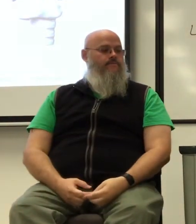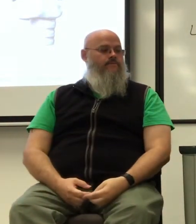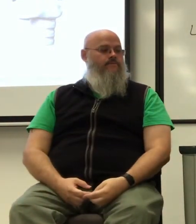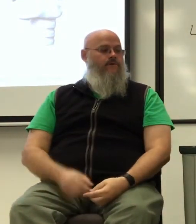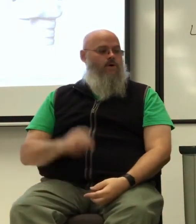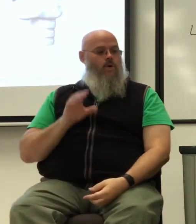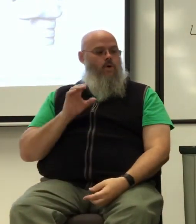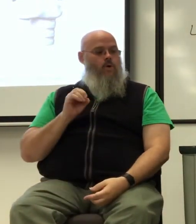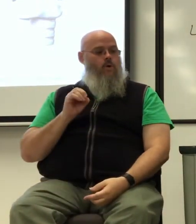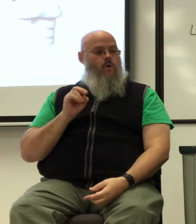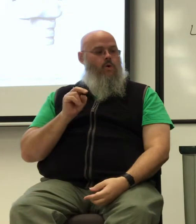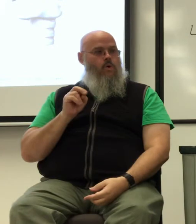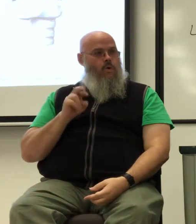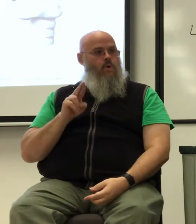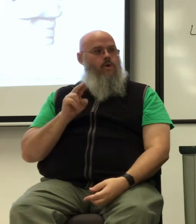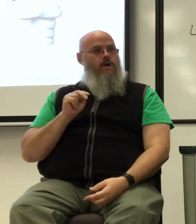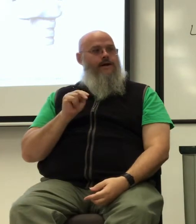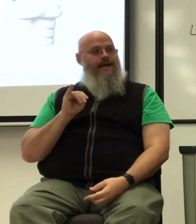corniculate